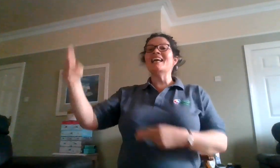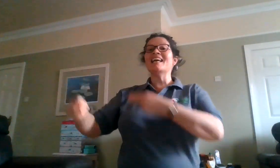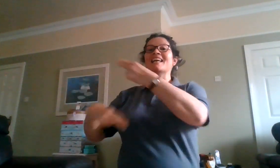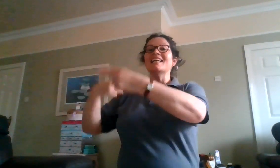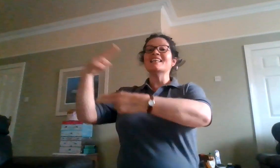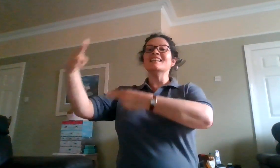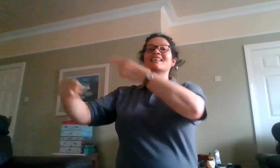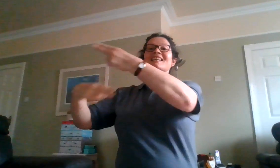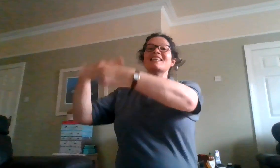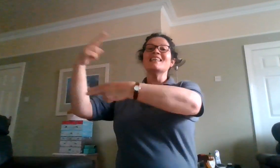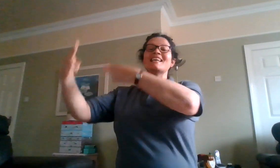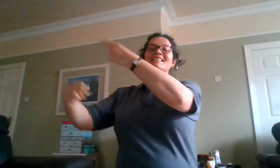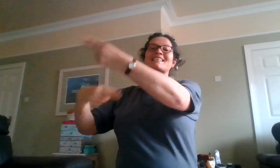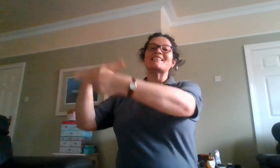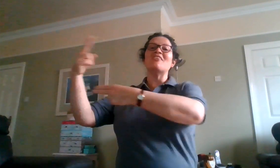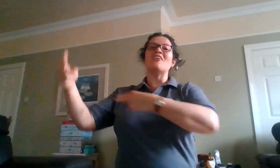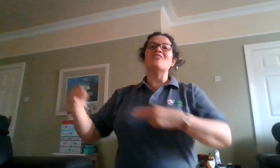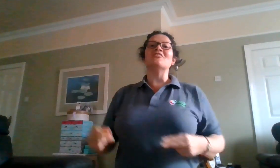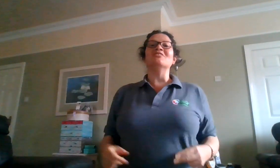this song.